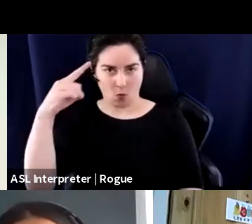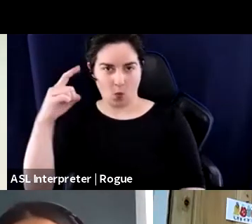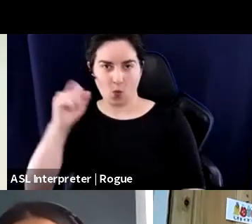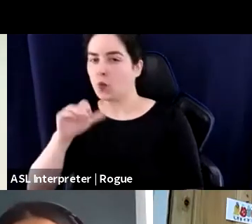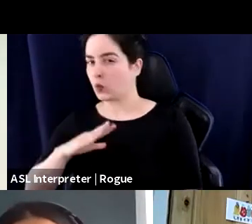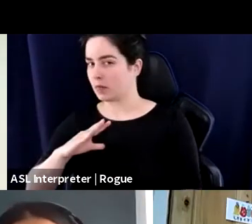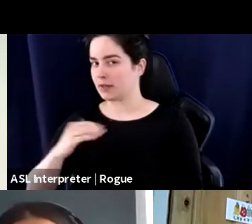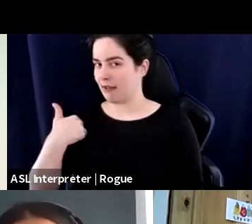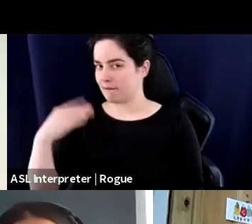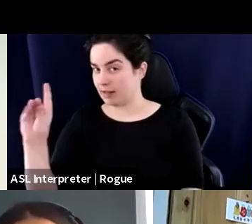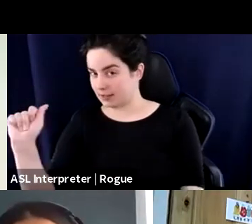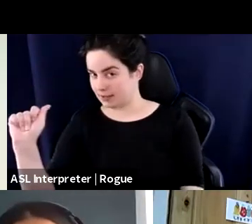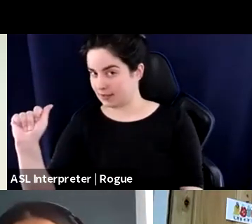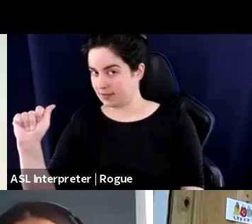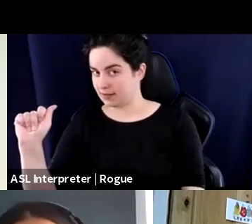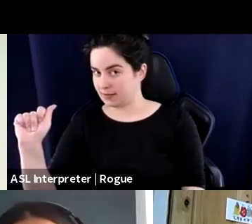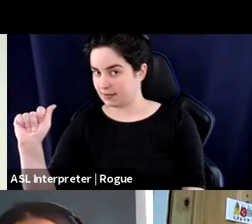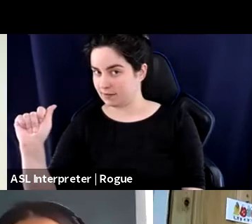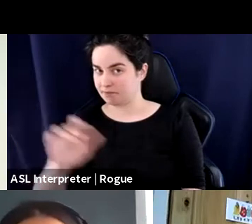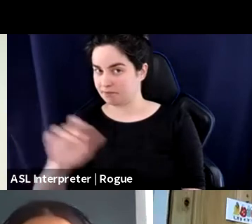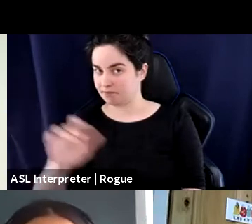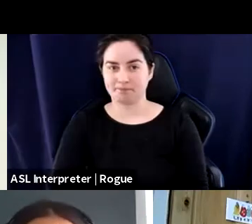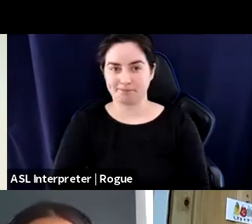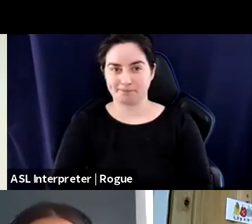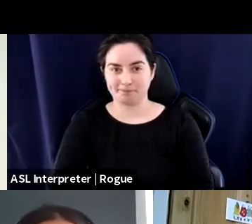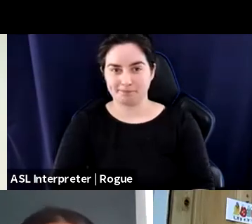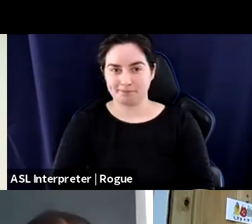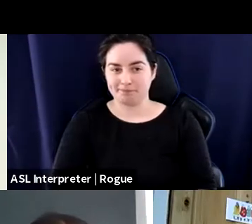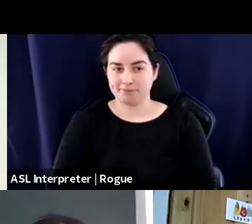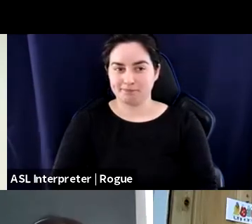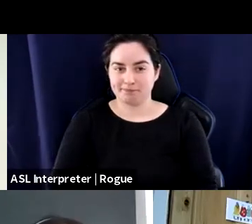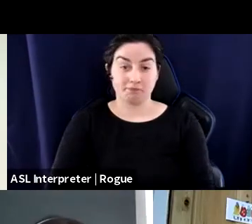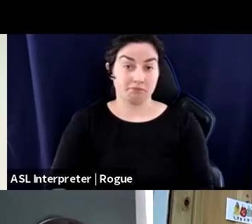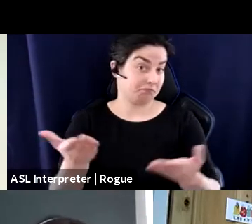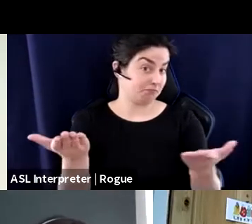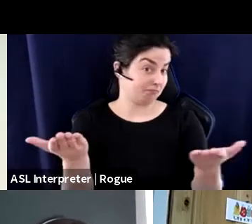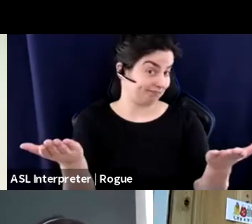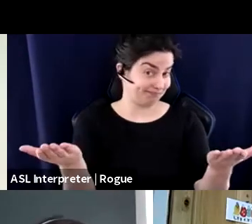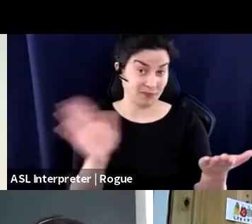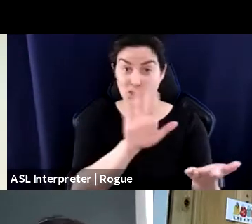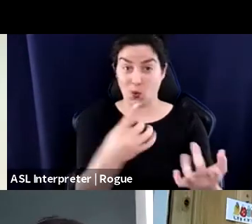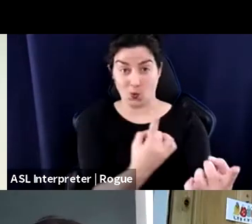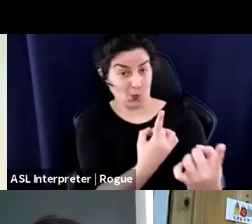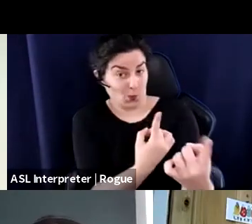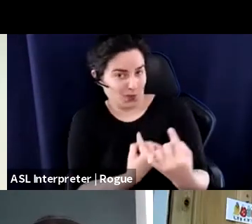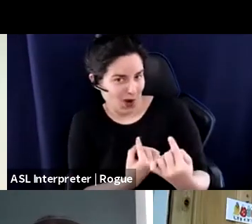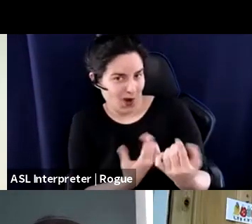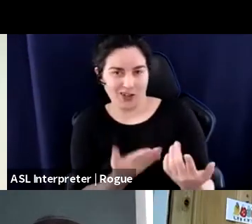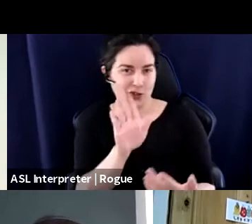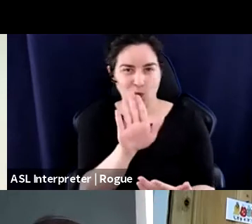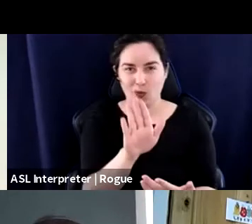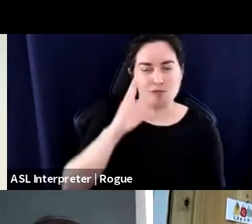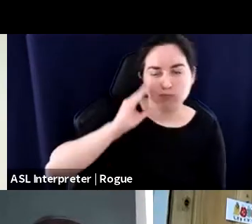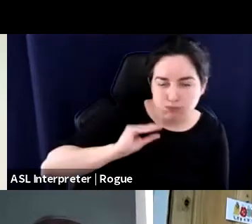And I would like to, and you can take that where you want in terms of each of your own specialties and